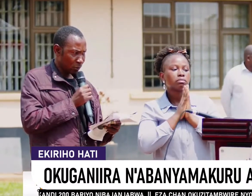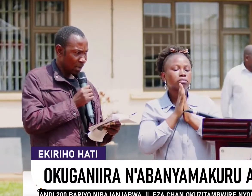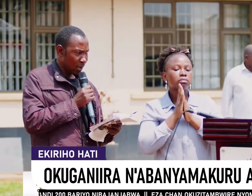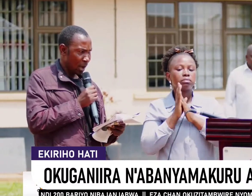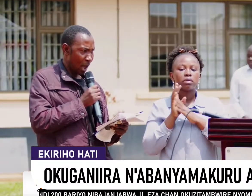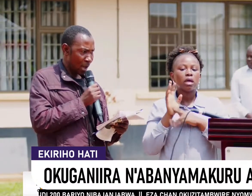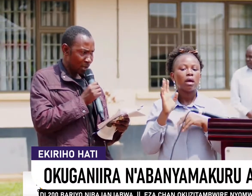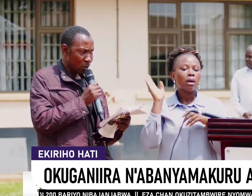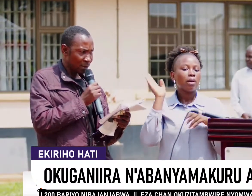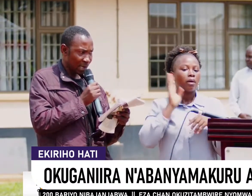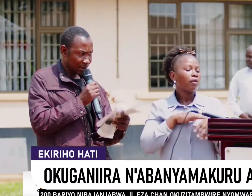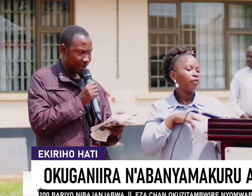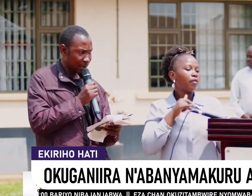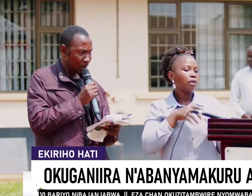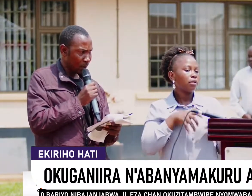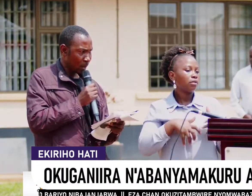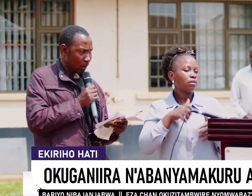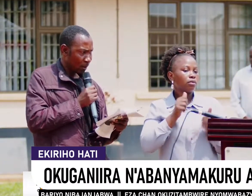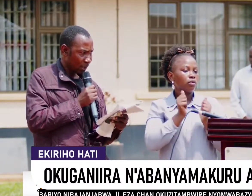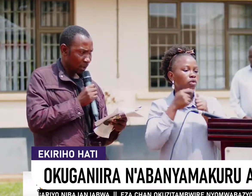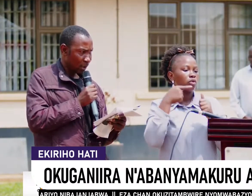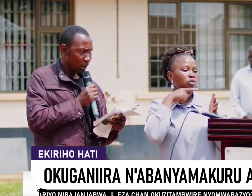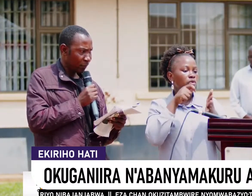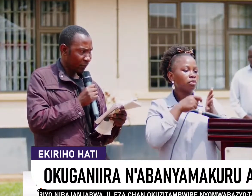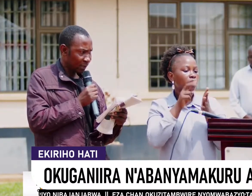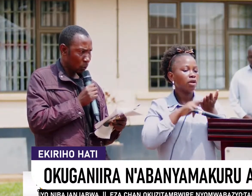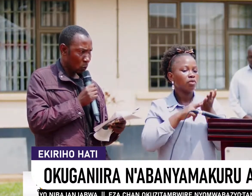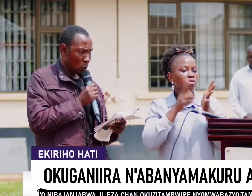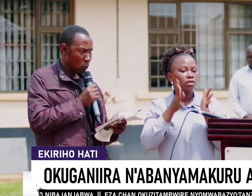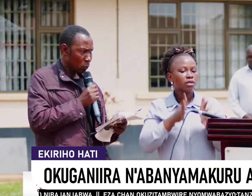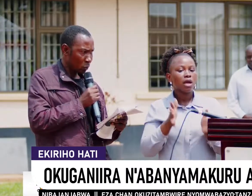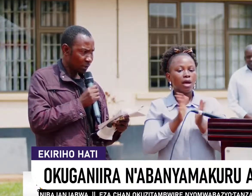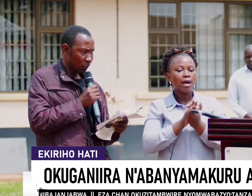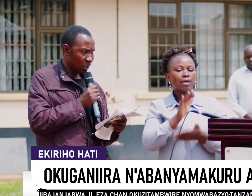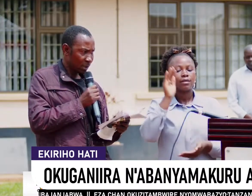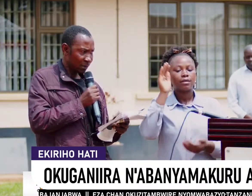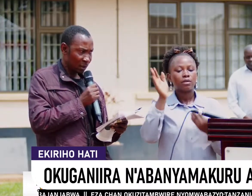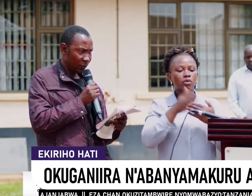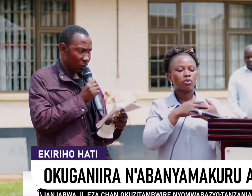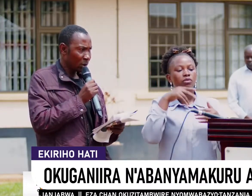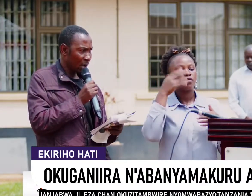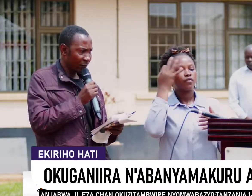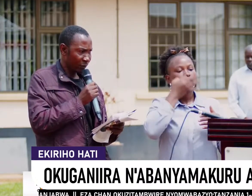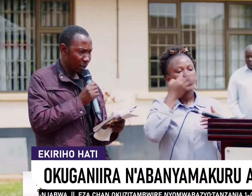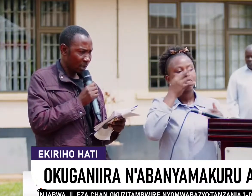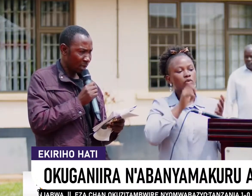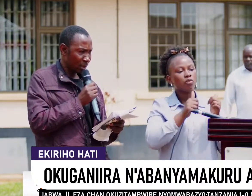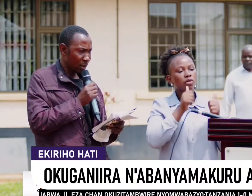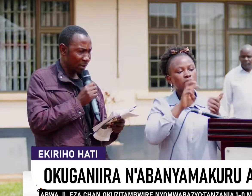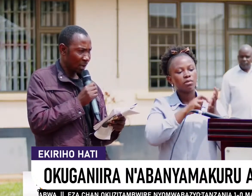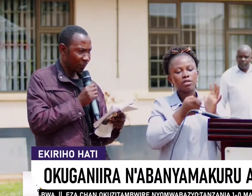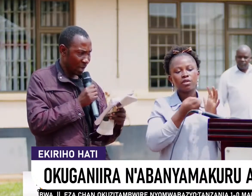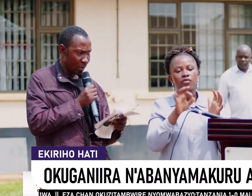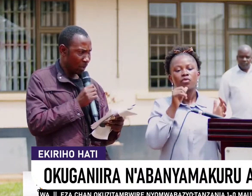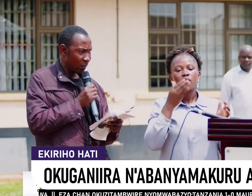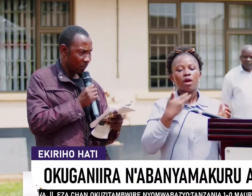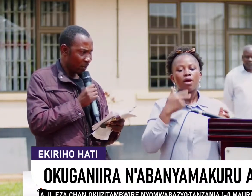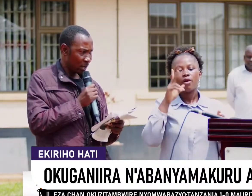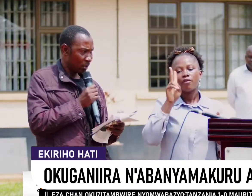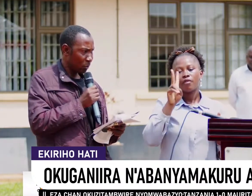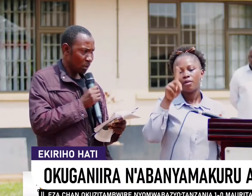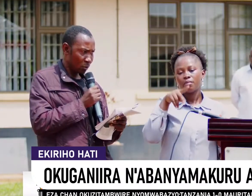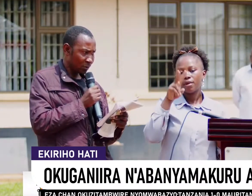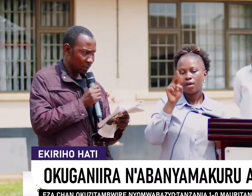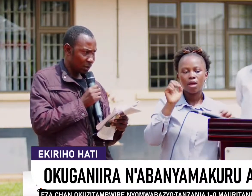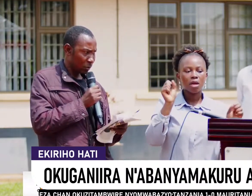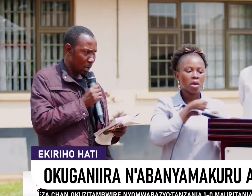media user and downsized the Facebook user, which means if you don't have internet, rather via